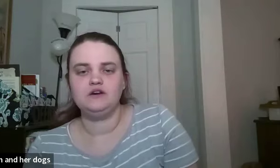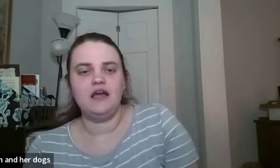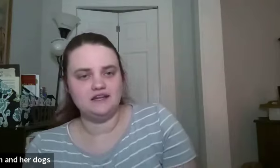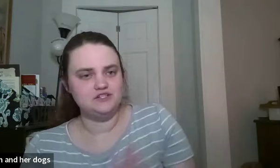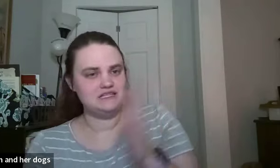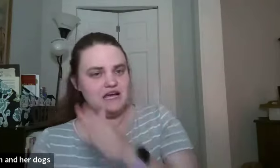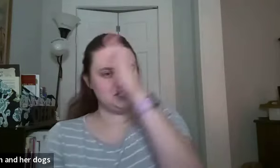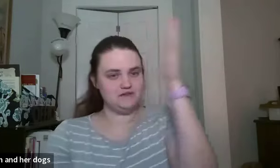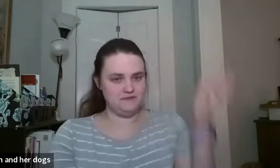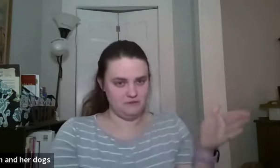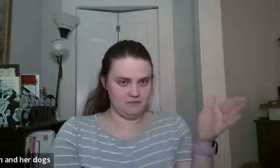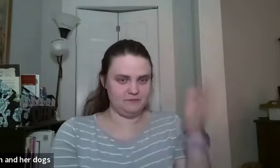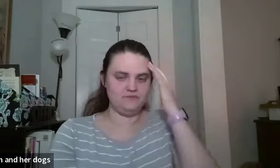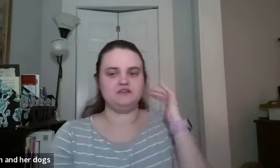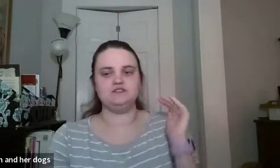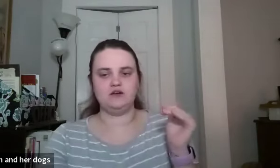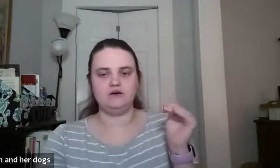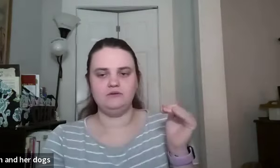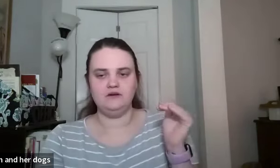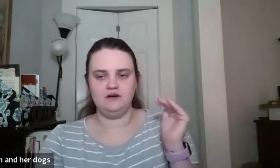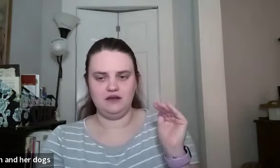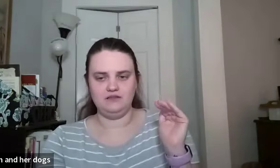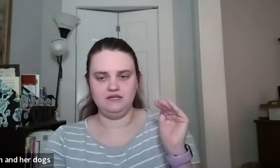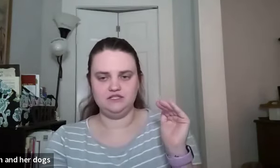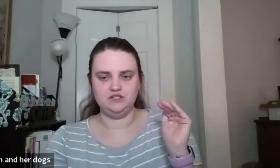Your address / phone number. So, okay, we'll